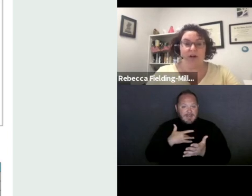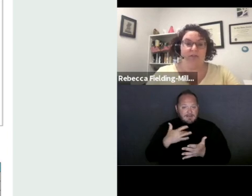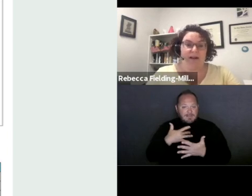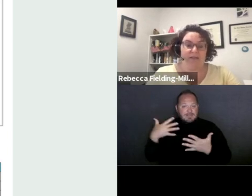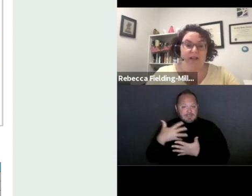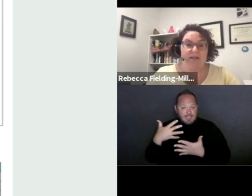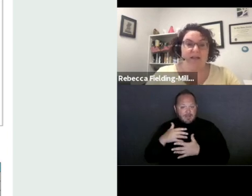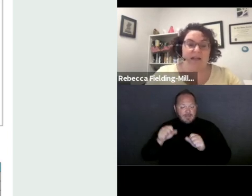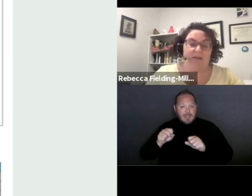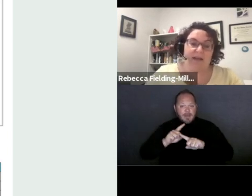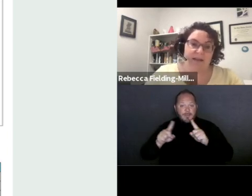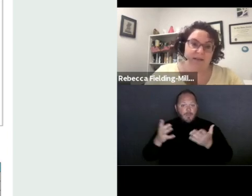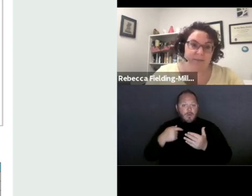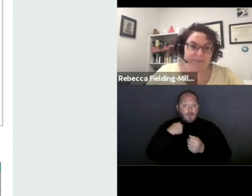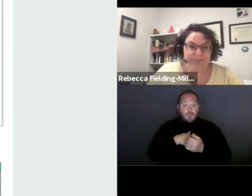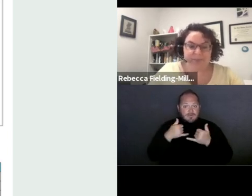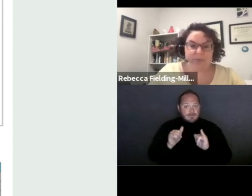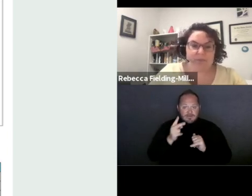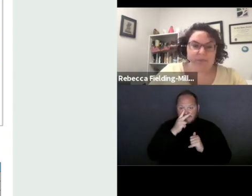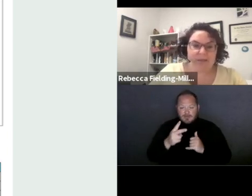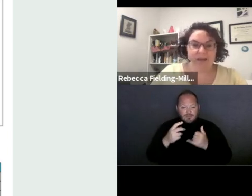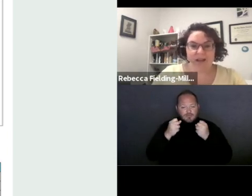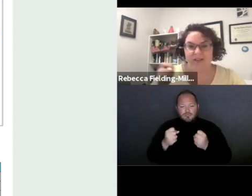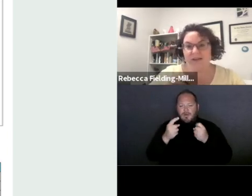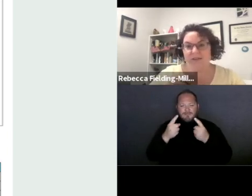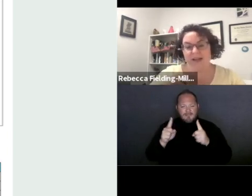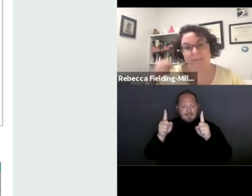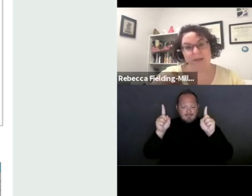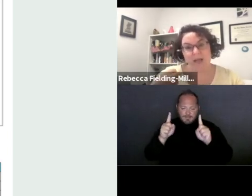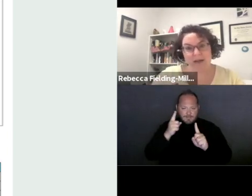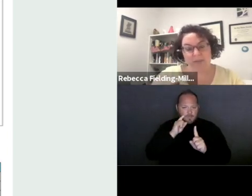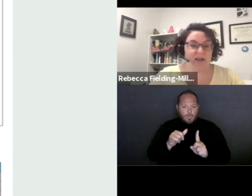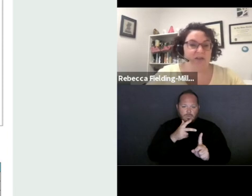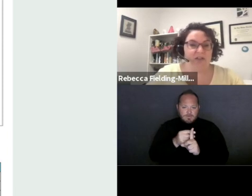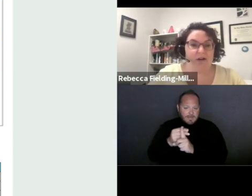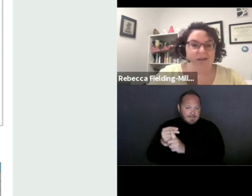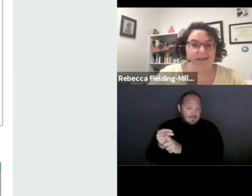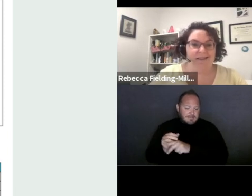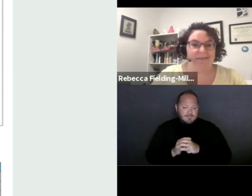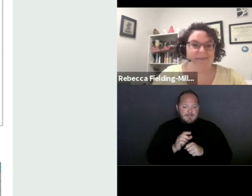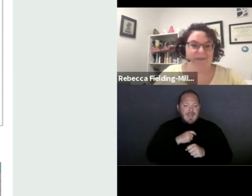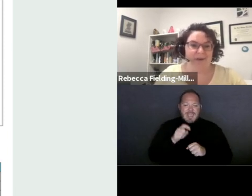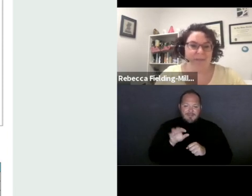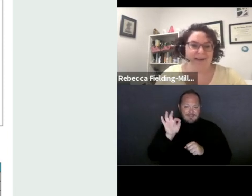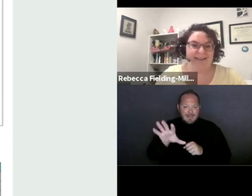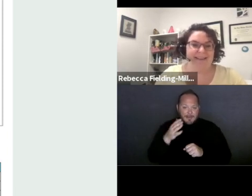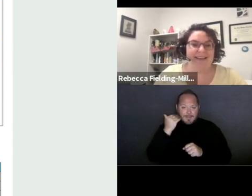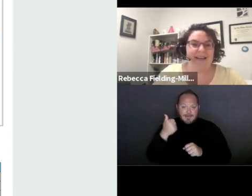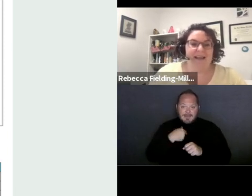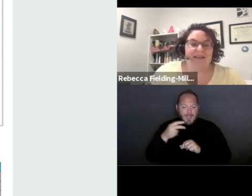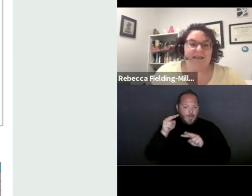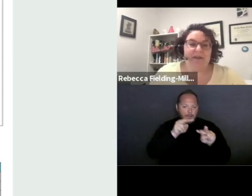really strong effectiveness in these vaccines. I just have to say that because I go back to this chart a lot to feel